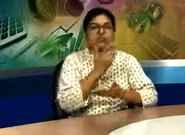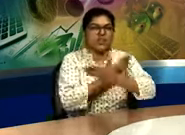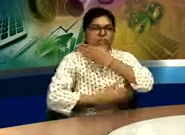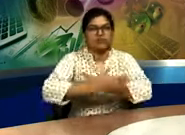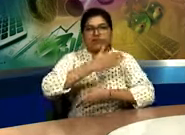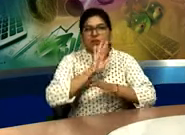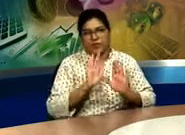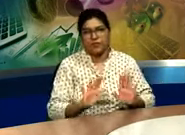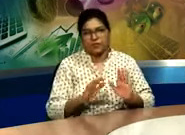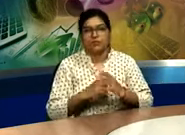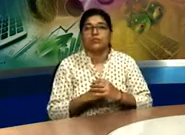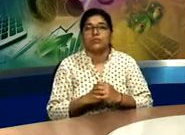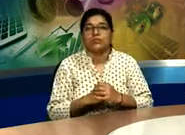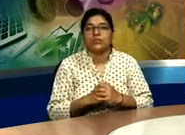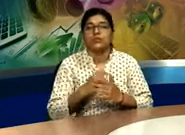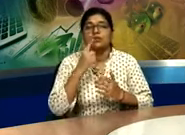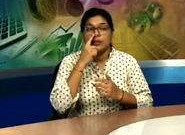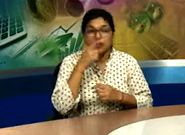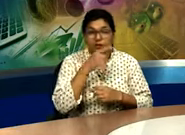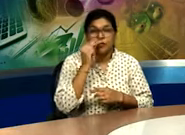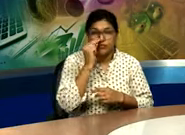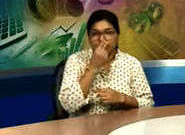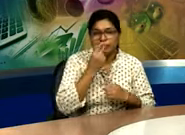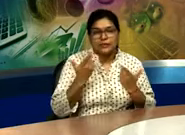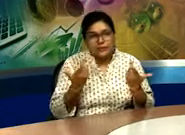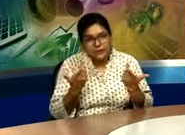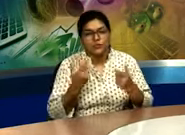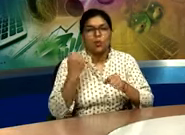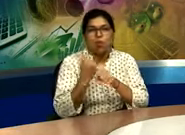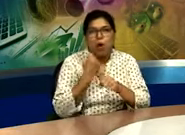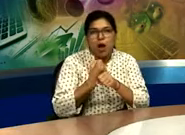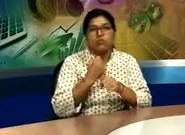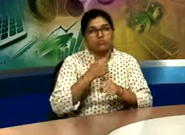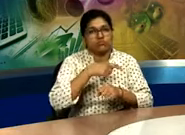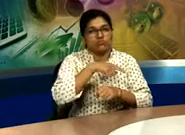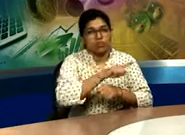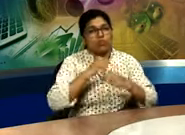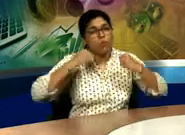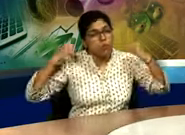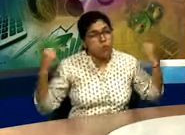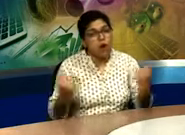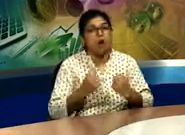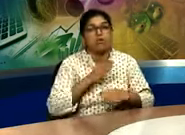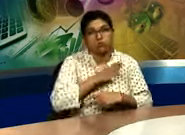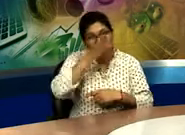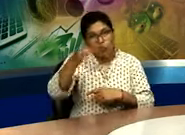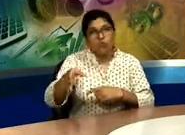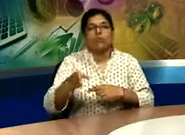She has her husband who is a disabled person, and that is